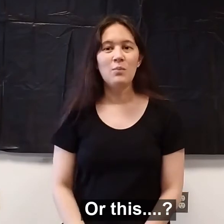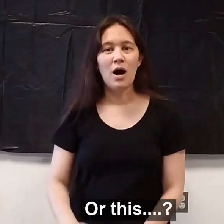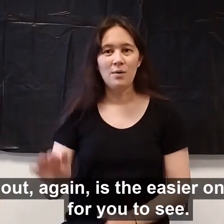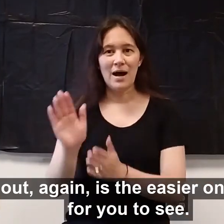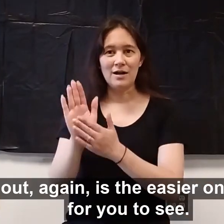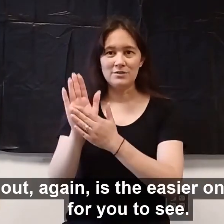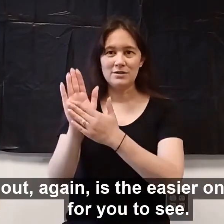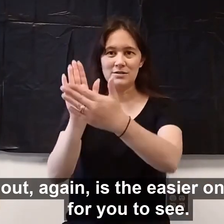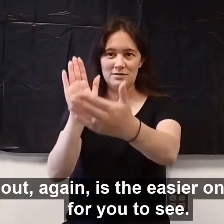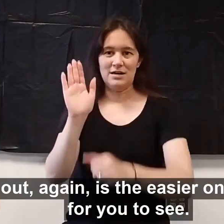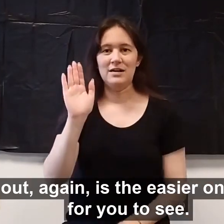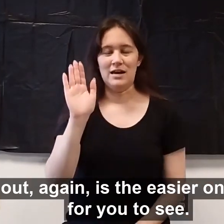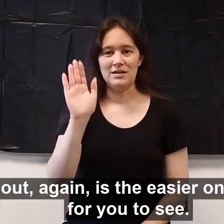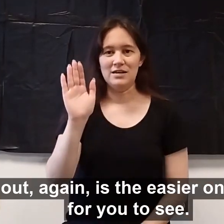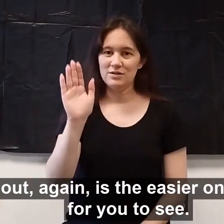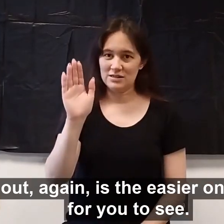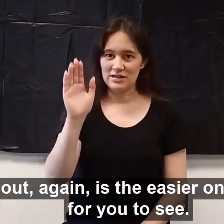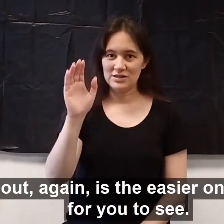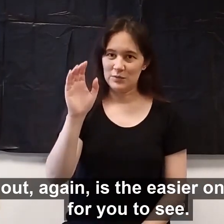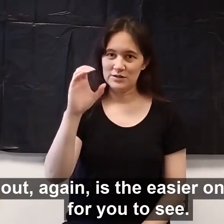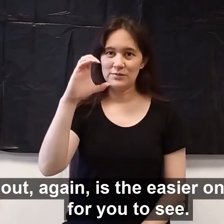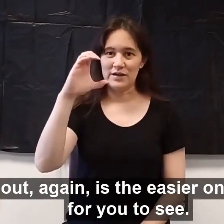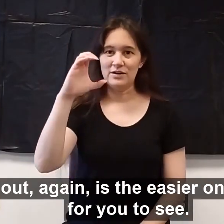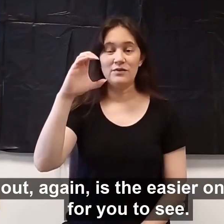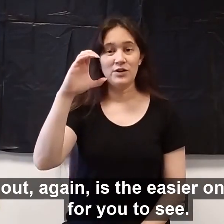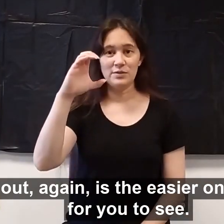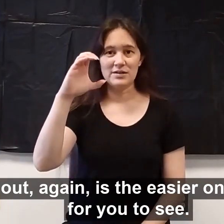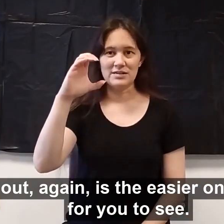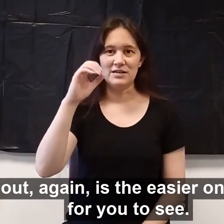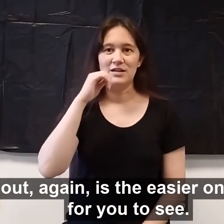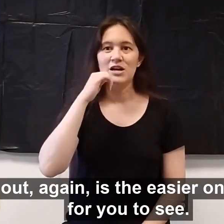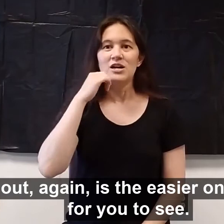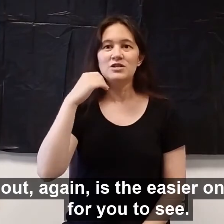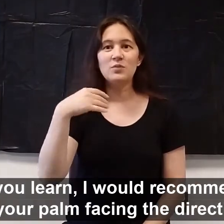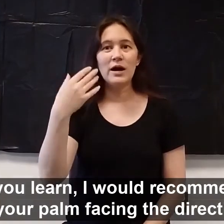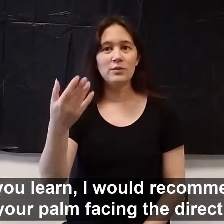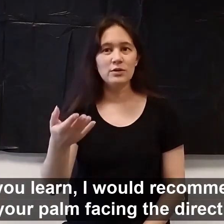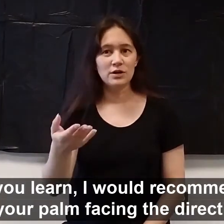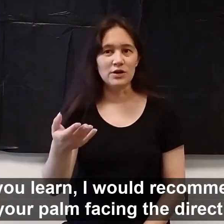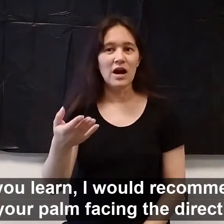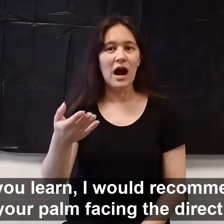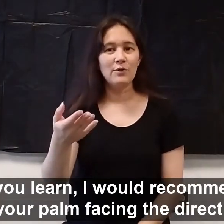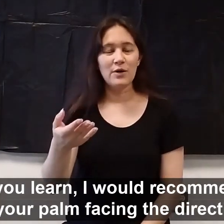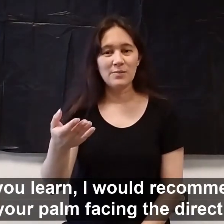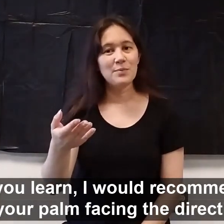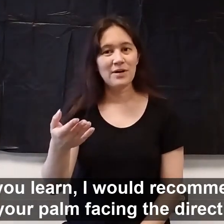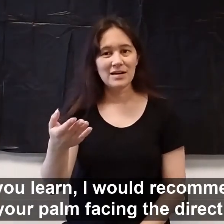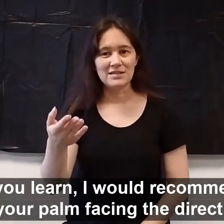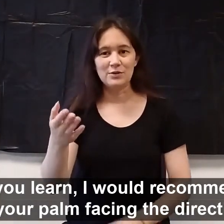Palm out, again, is the easier one to read for you to see. So while you learn, I would recommend practicing with